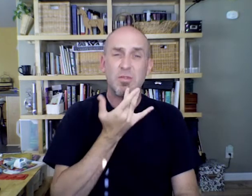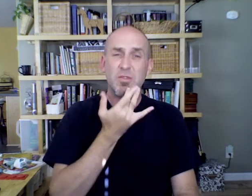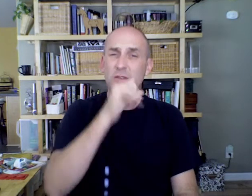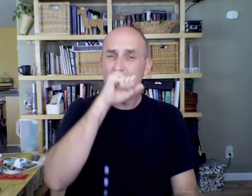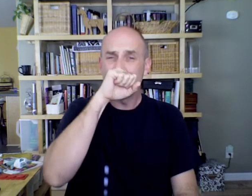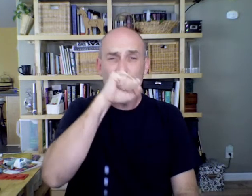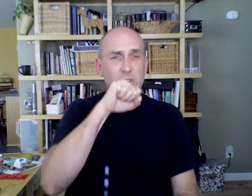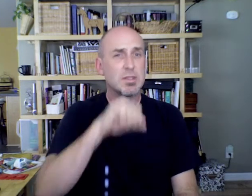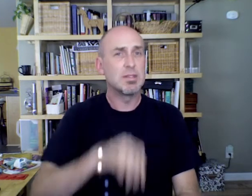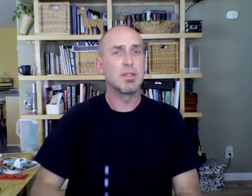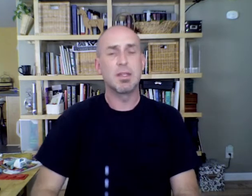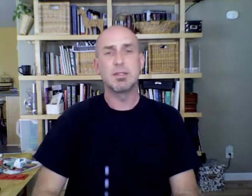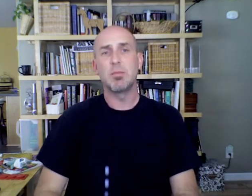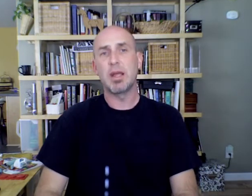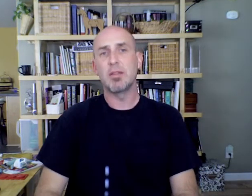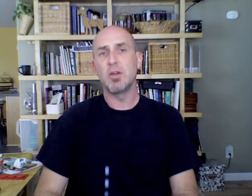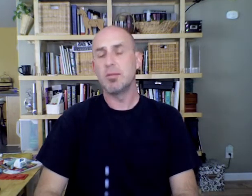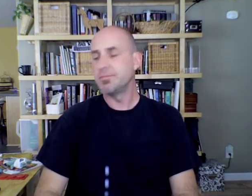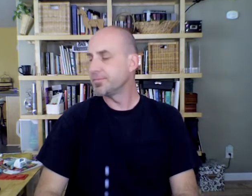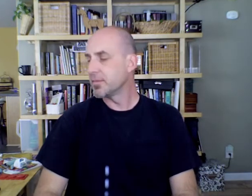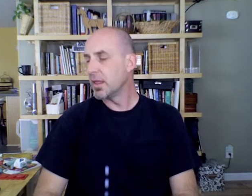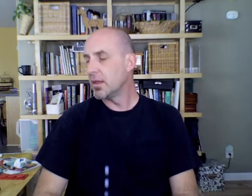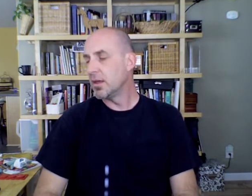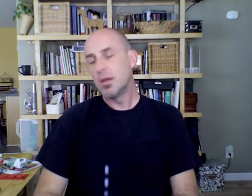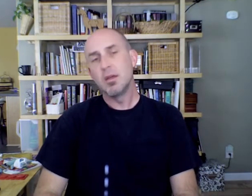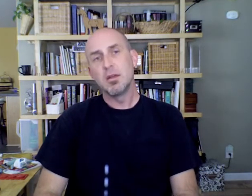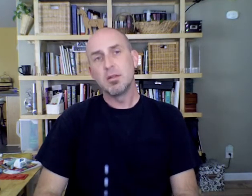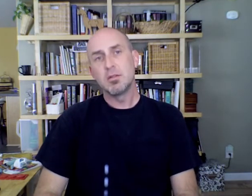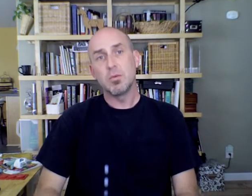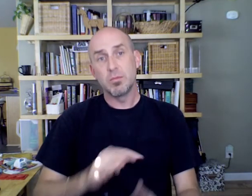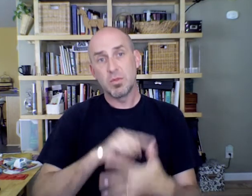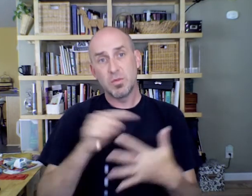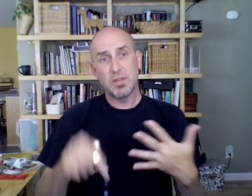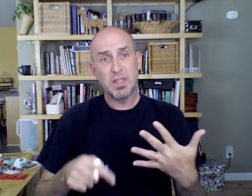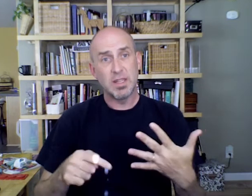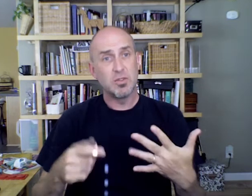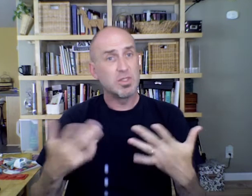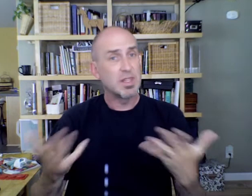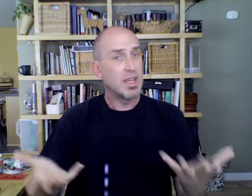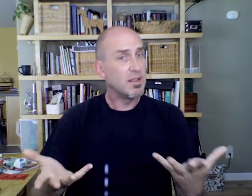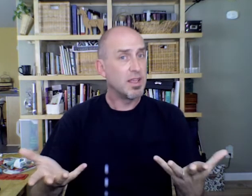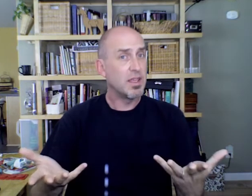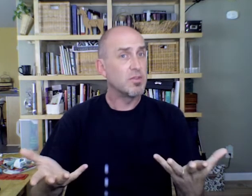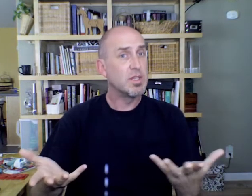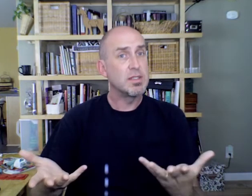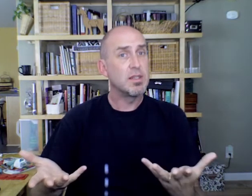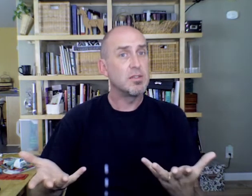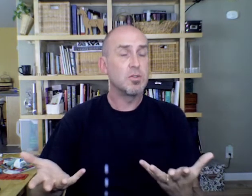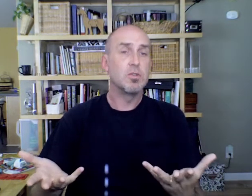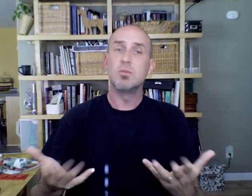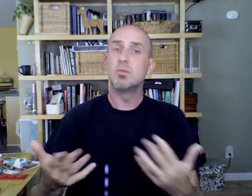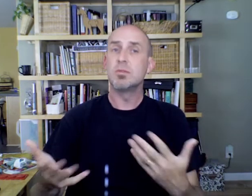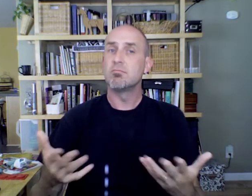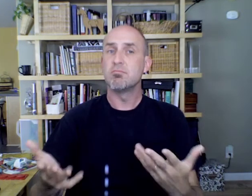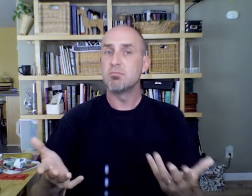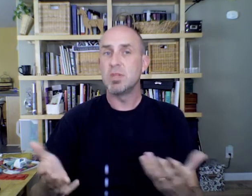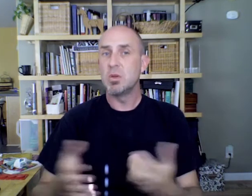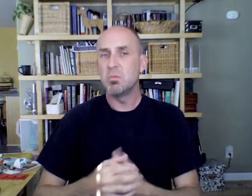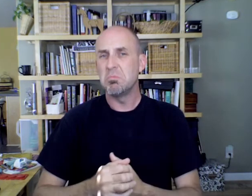favorite. Kiss the back of their hand. So those 5 signs are just kind of like everyday signs you can use. Maybe